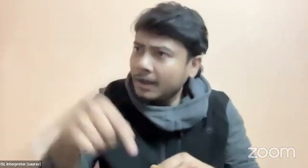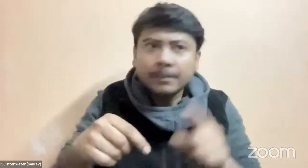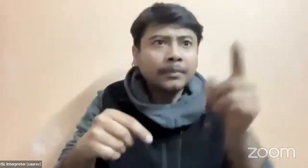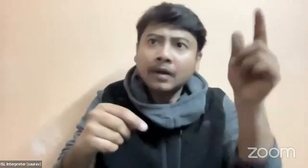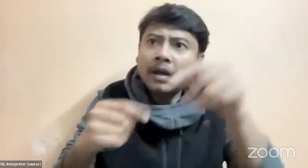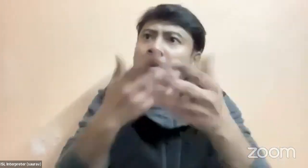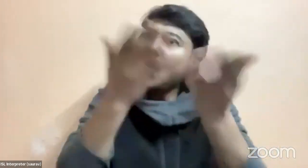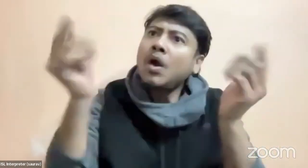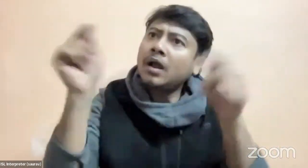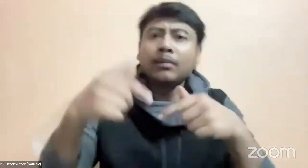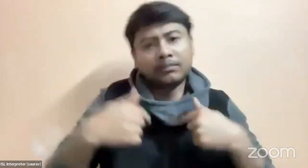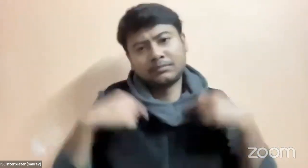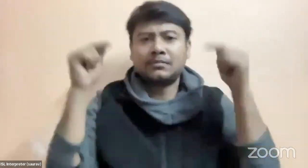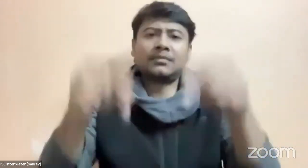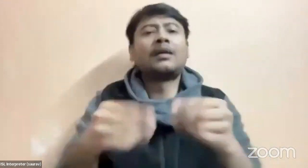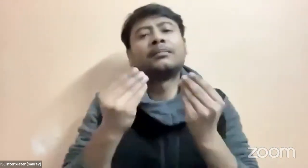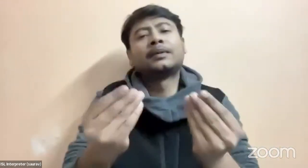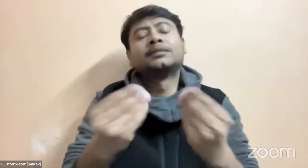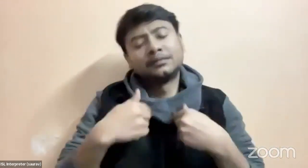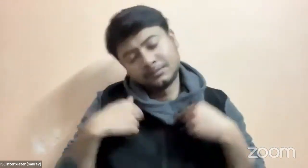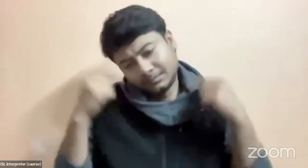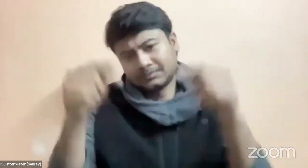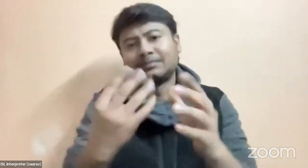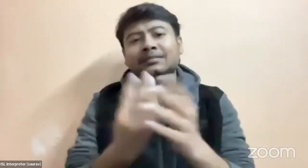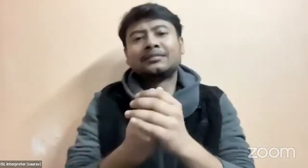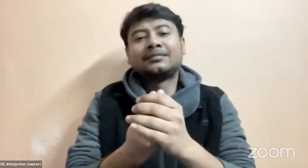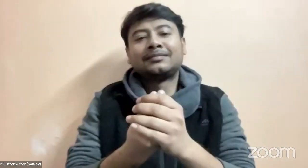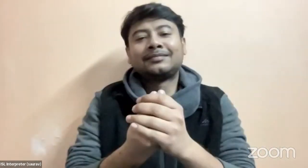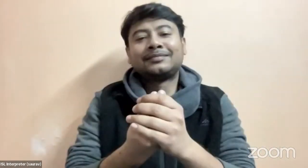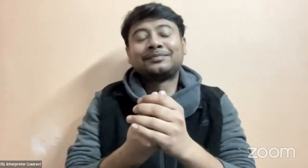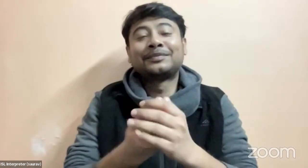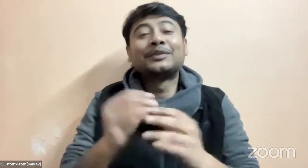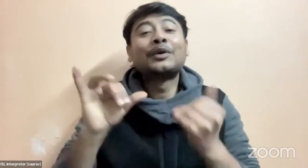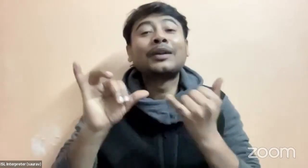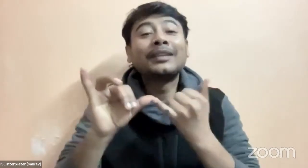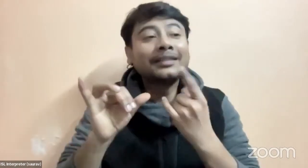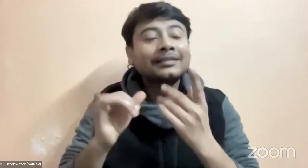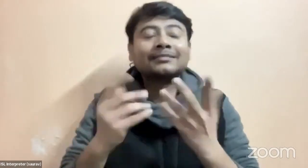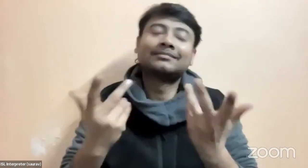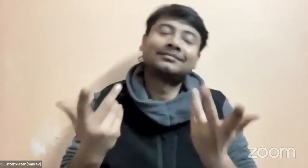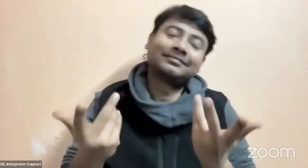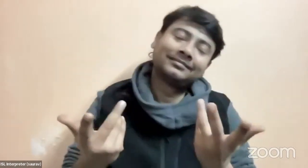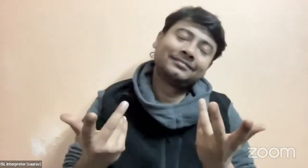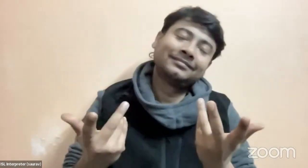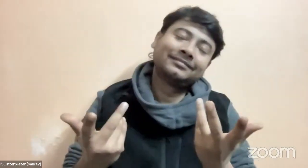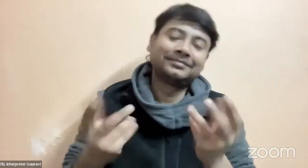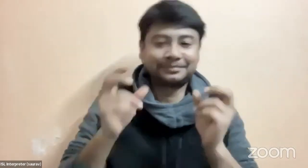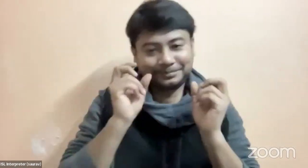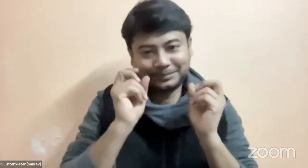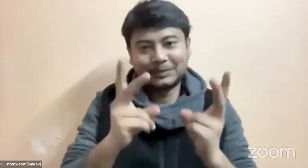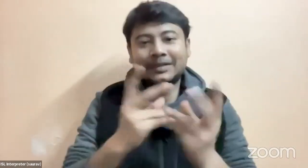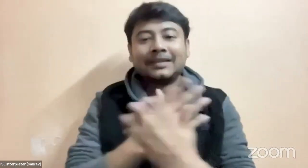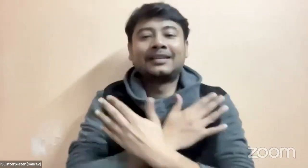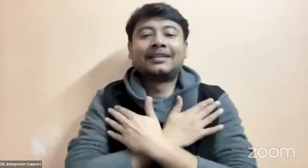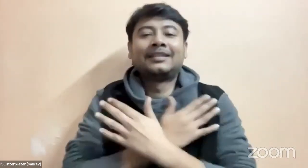you also come. So Narad Muni comes as Shrivas Pandit. Narad Muni is equal to Shrivas Pandit.